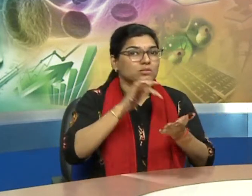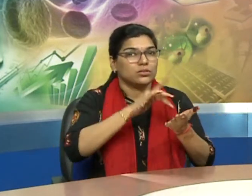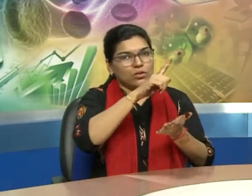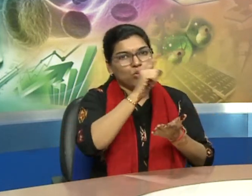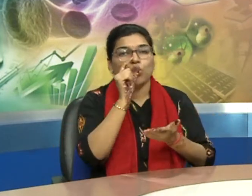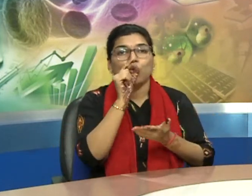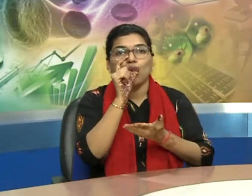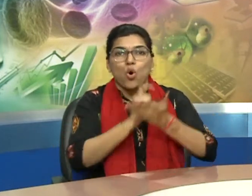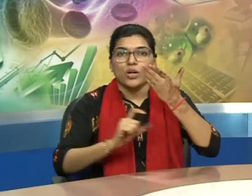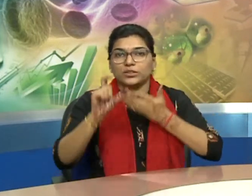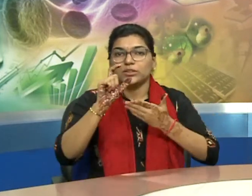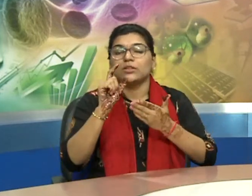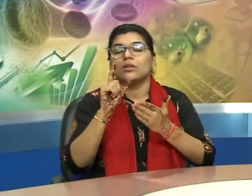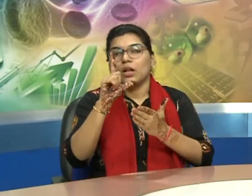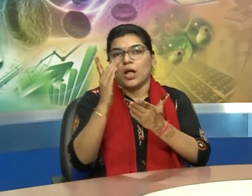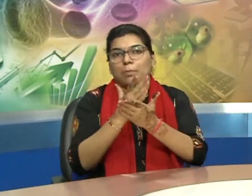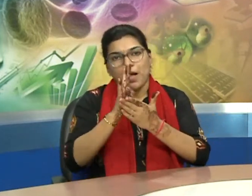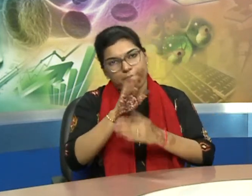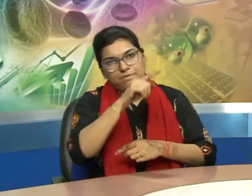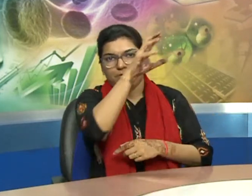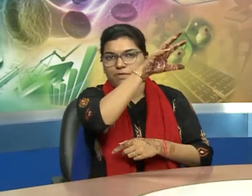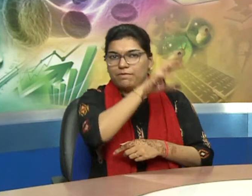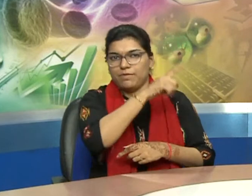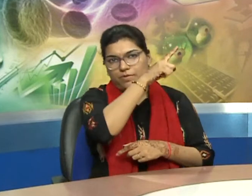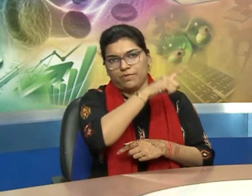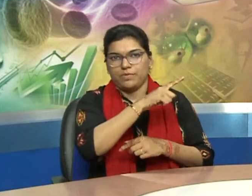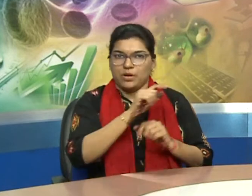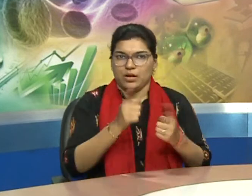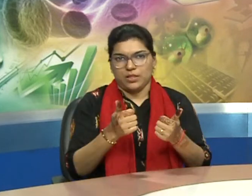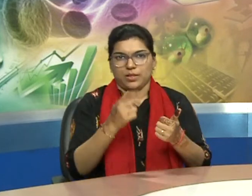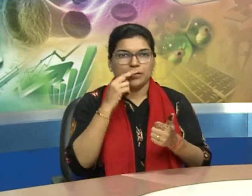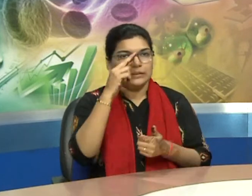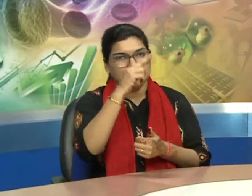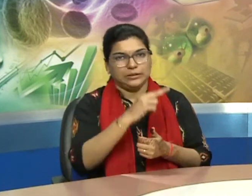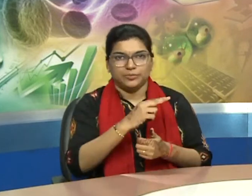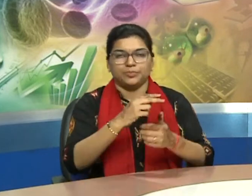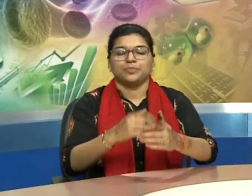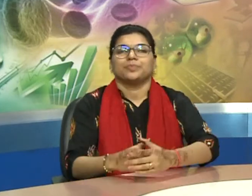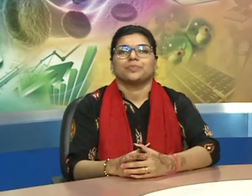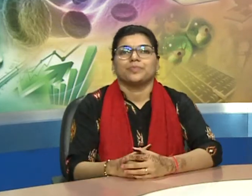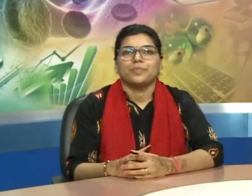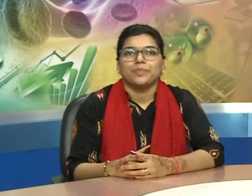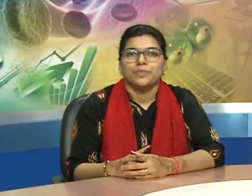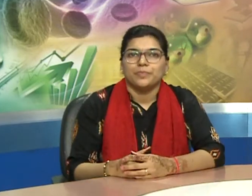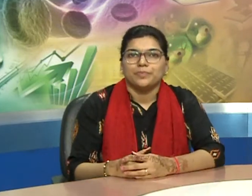Then Jawaharlal Nehru University Library. The third is Madras University Library.